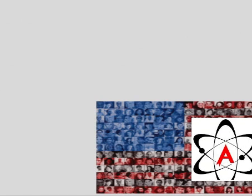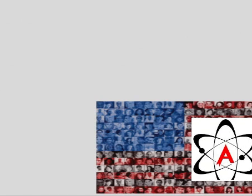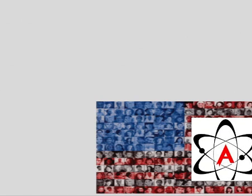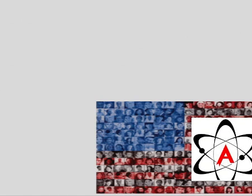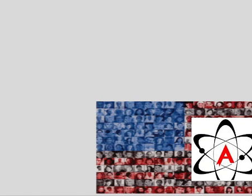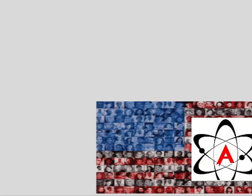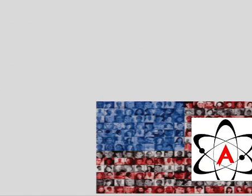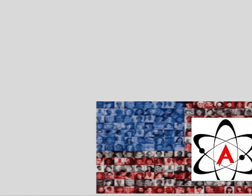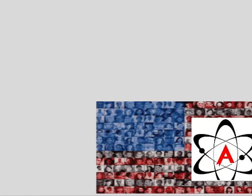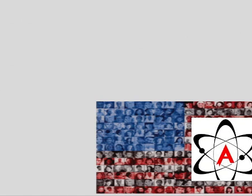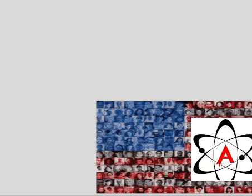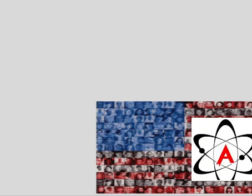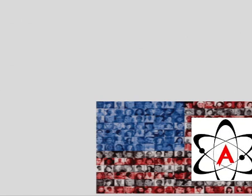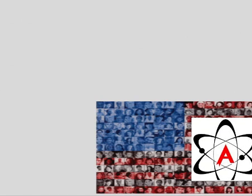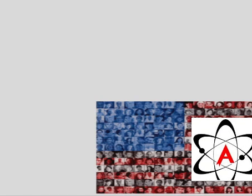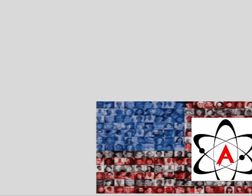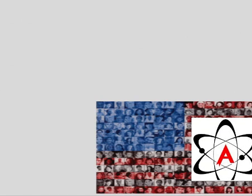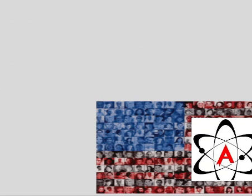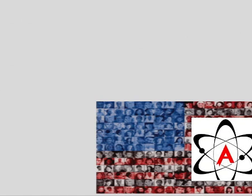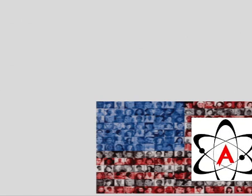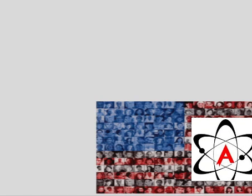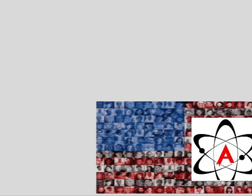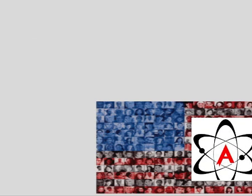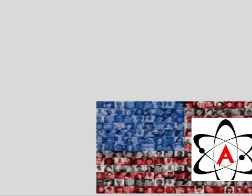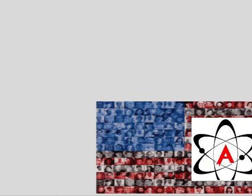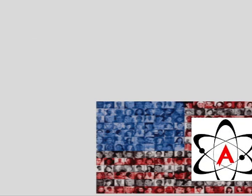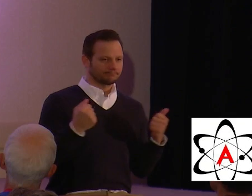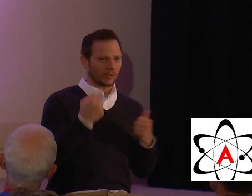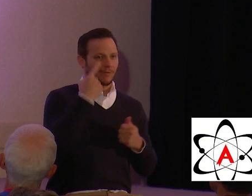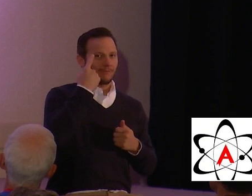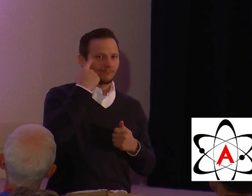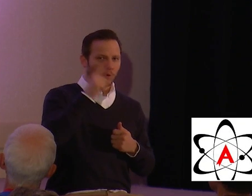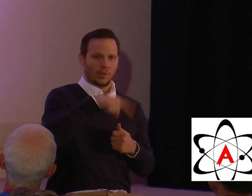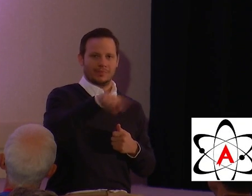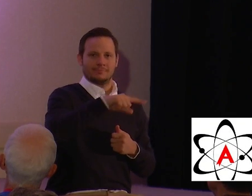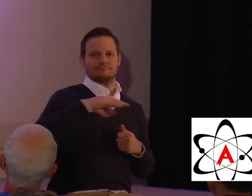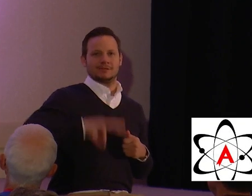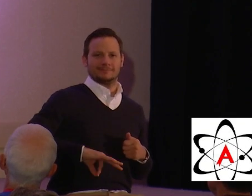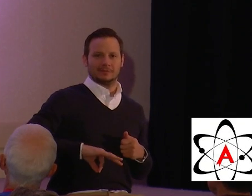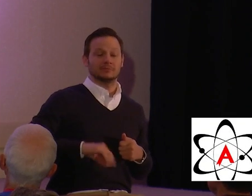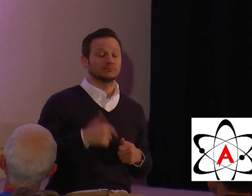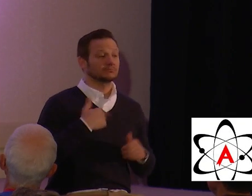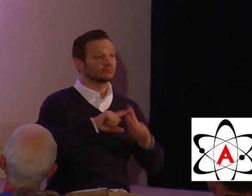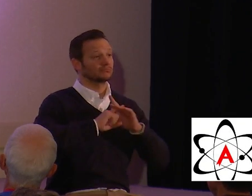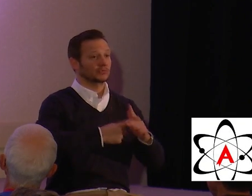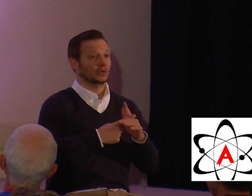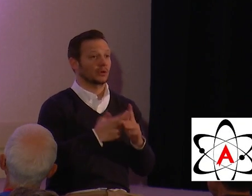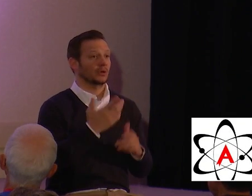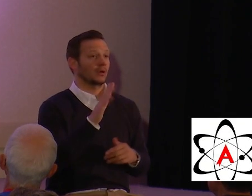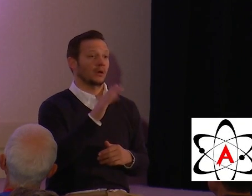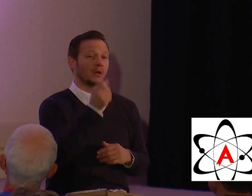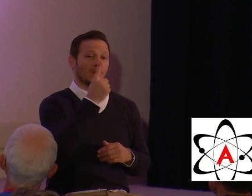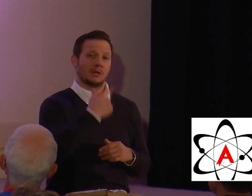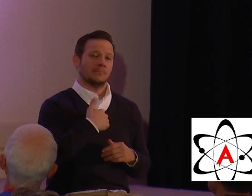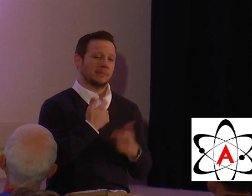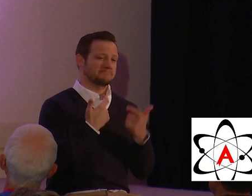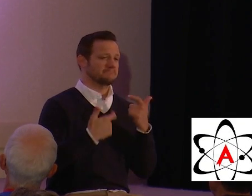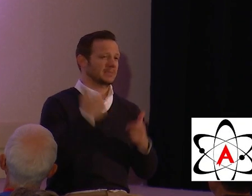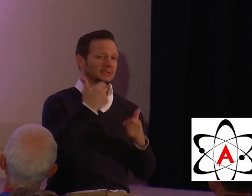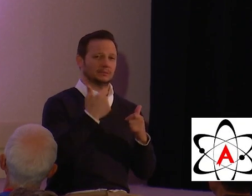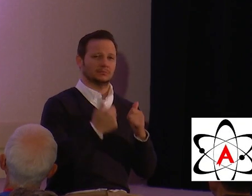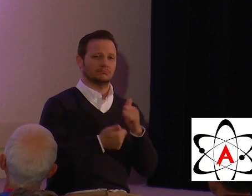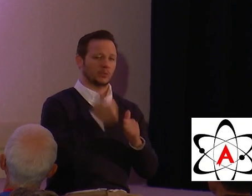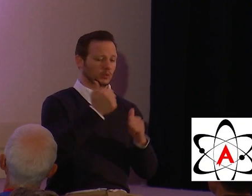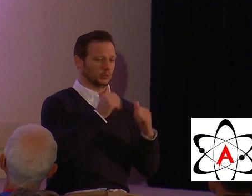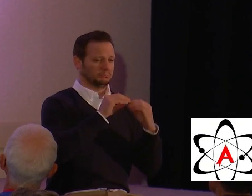Pushing atheism for the theists. I'm going to start off this presentation with, frankly, my most controversial point. We have